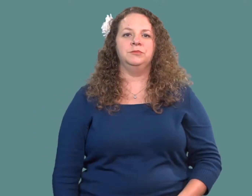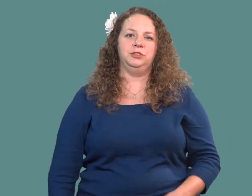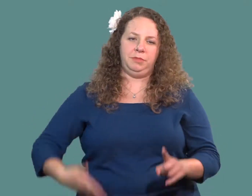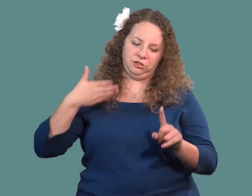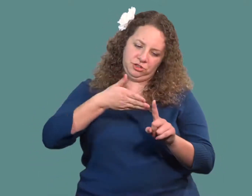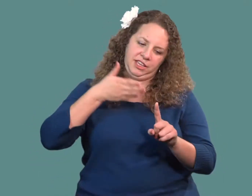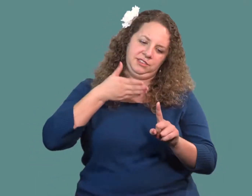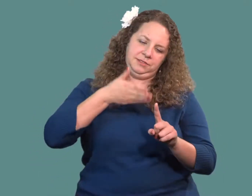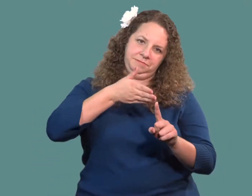To patronize.